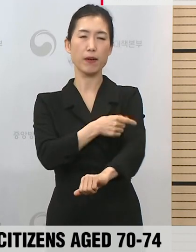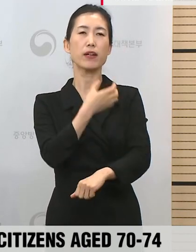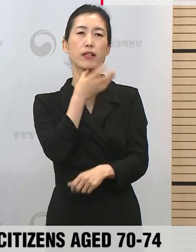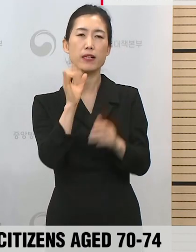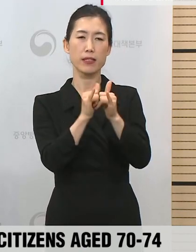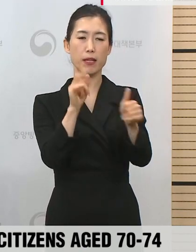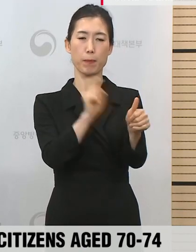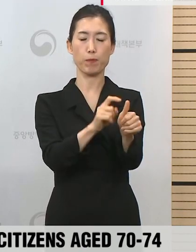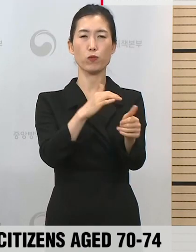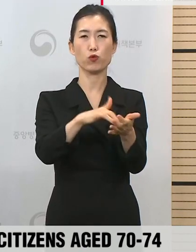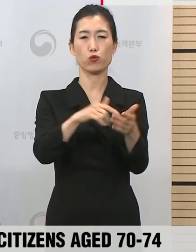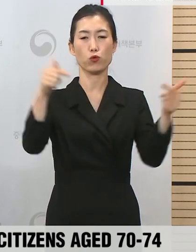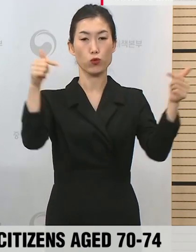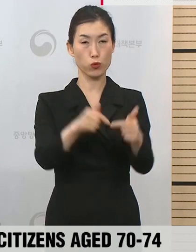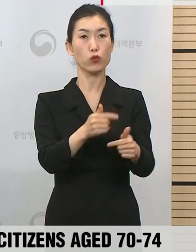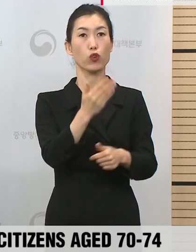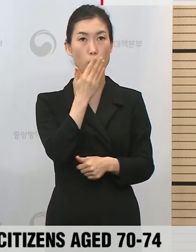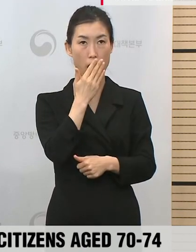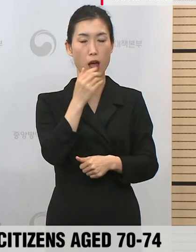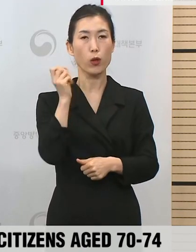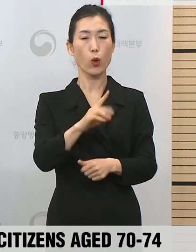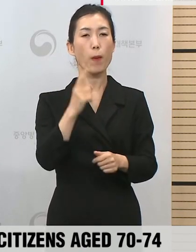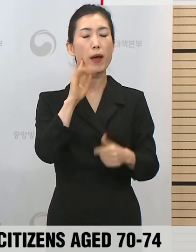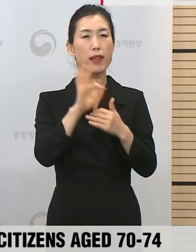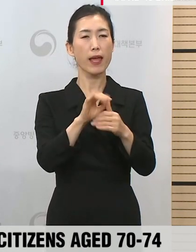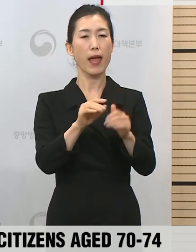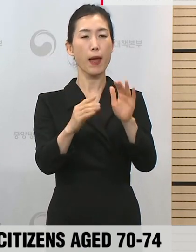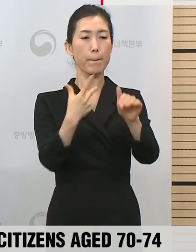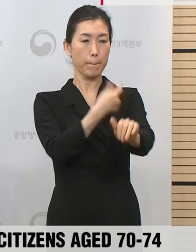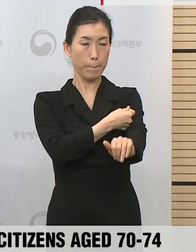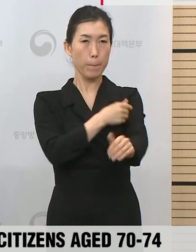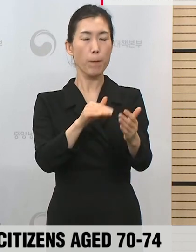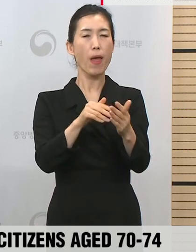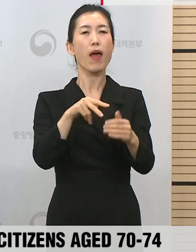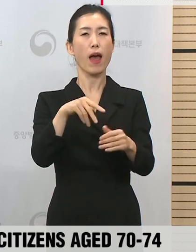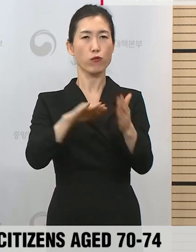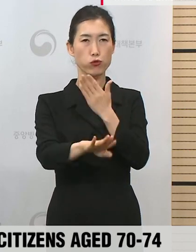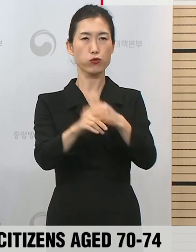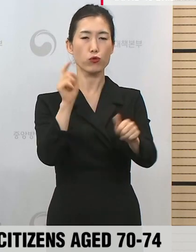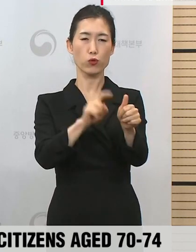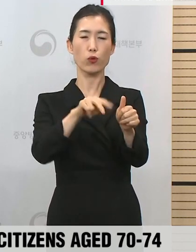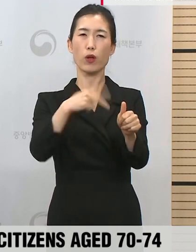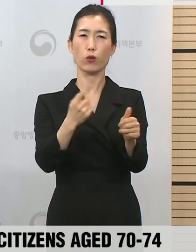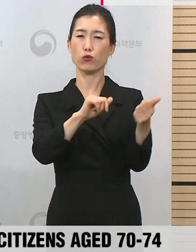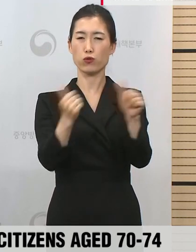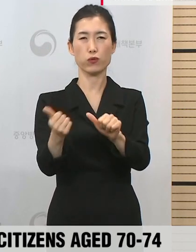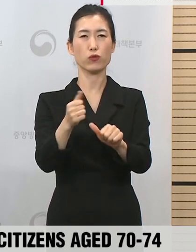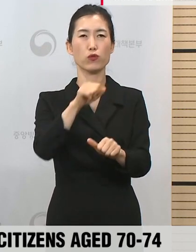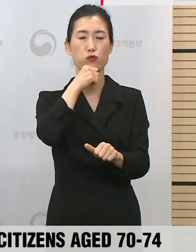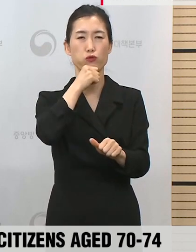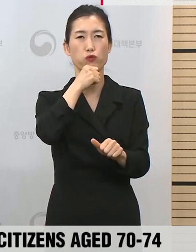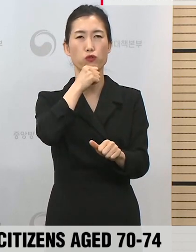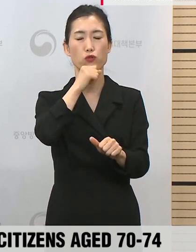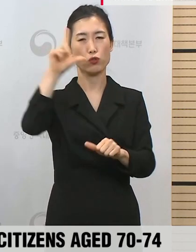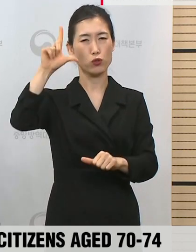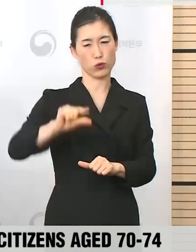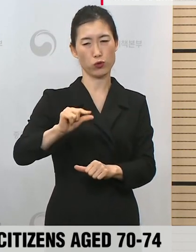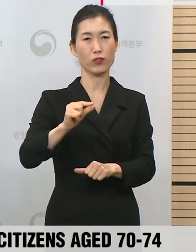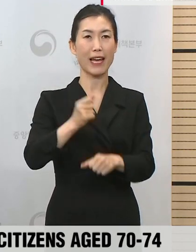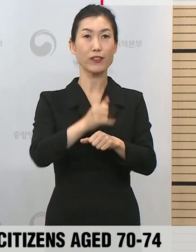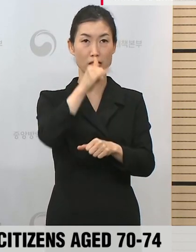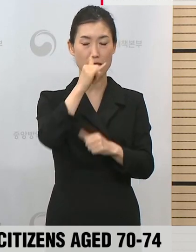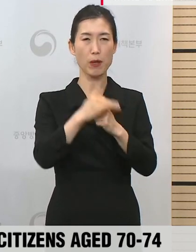important for the vaccination to be injected among the senior citizens, especially those aged over the age